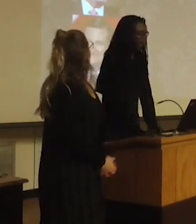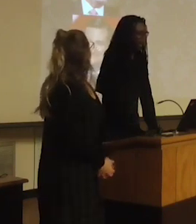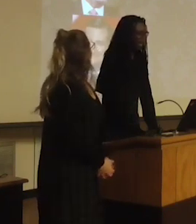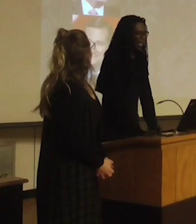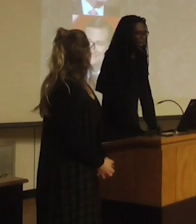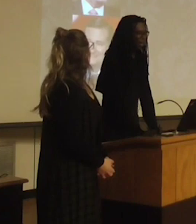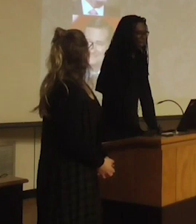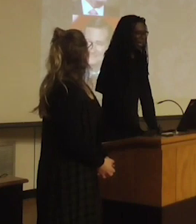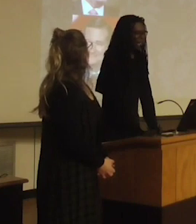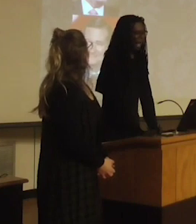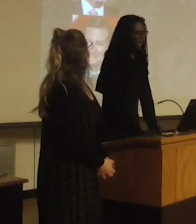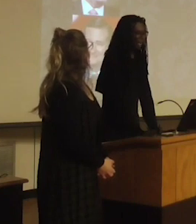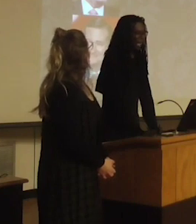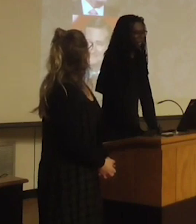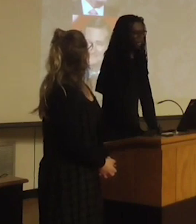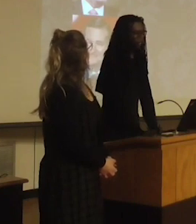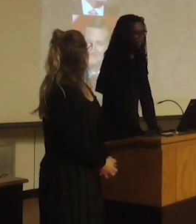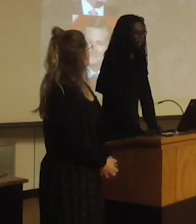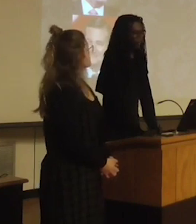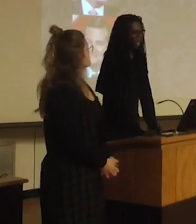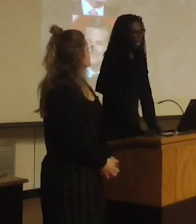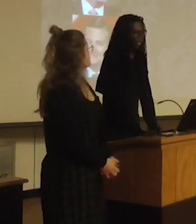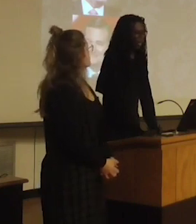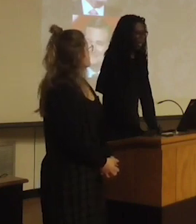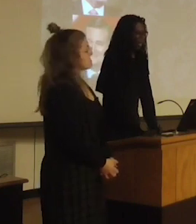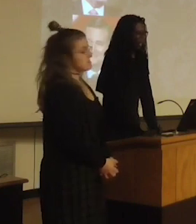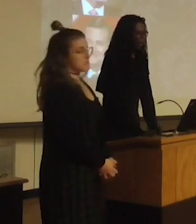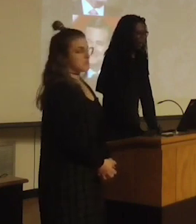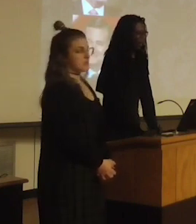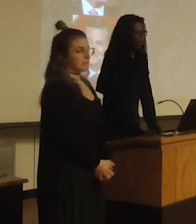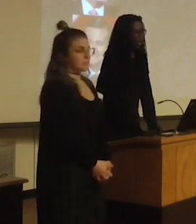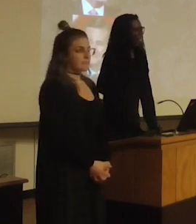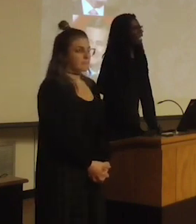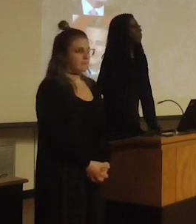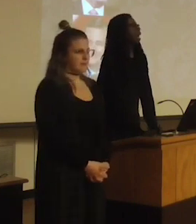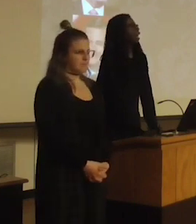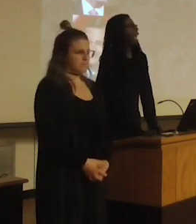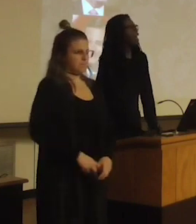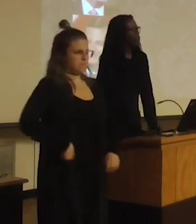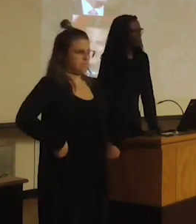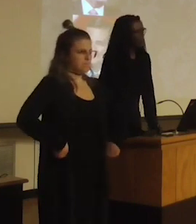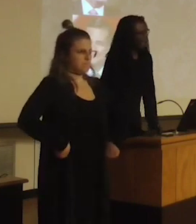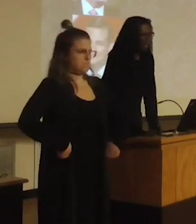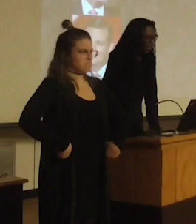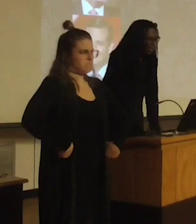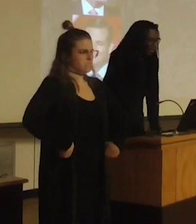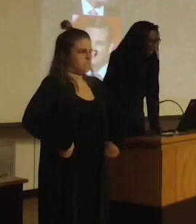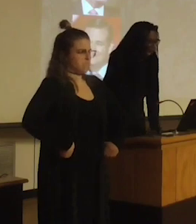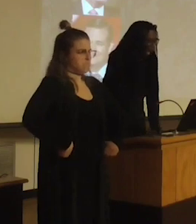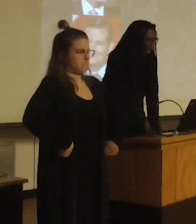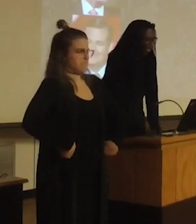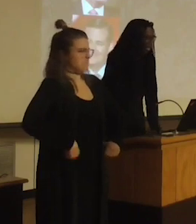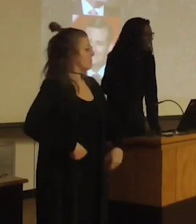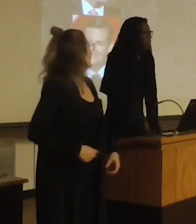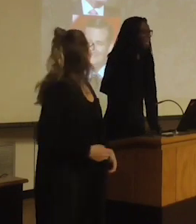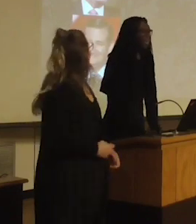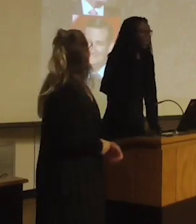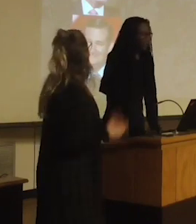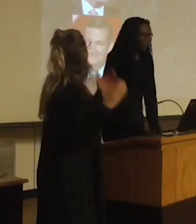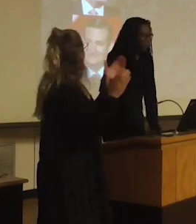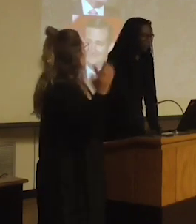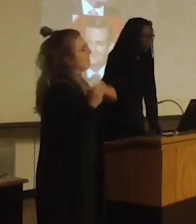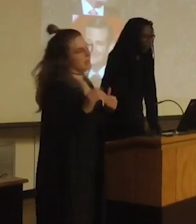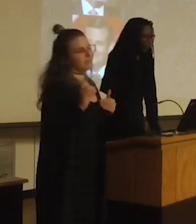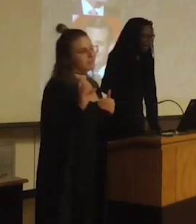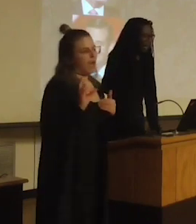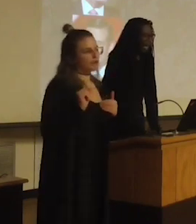100 cows. You just let Alexandria Cortez show up and try to take my cows away. And then you've got